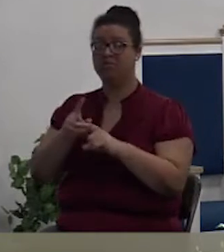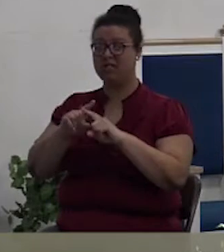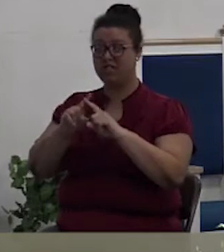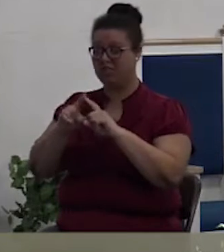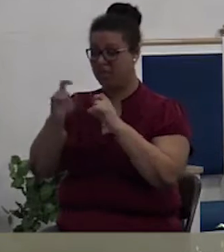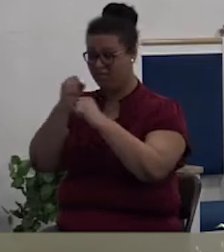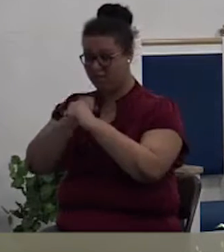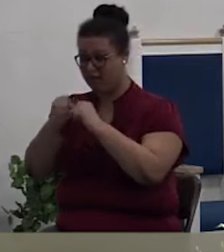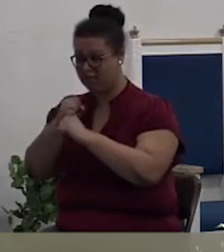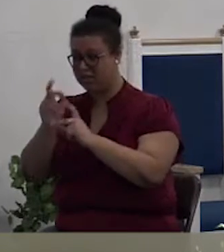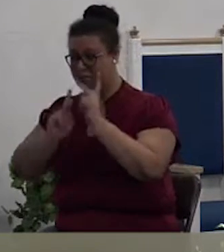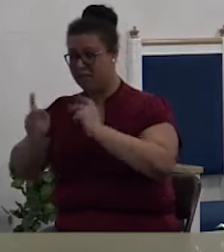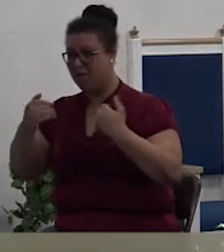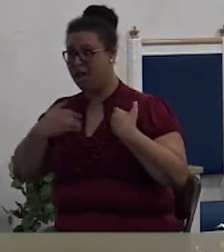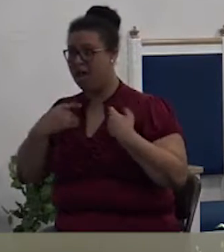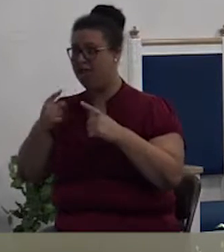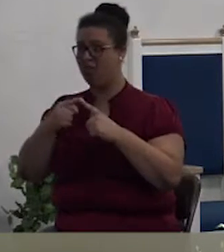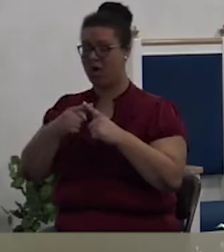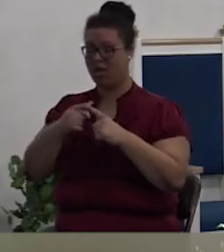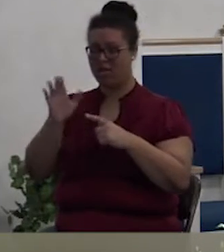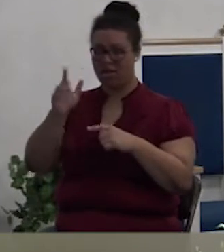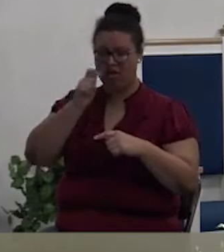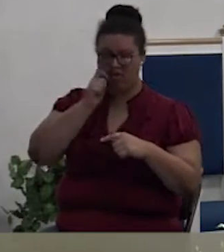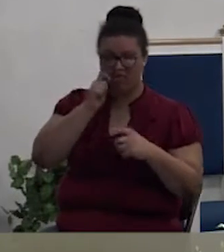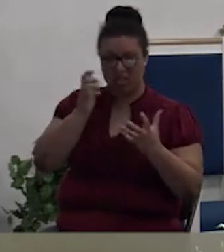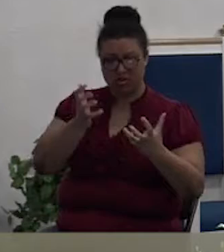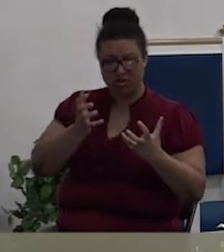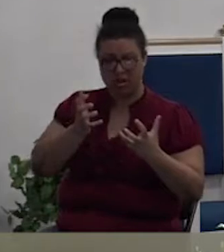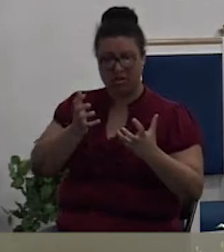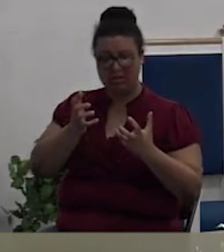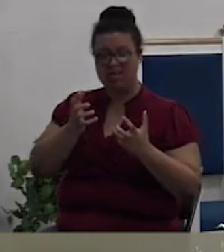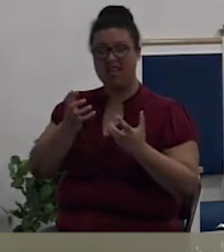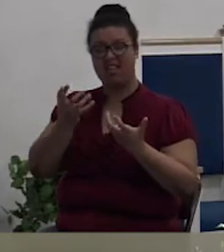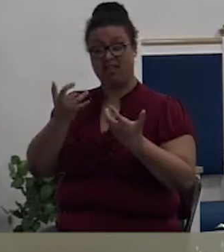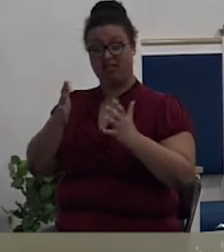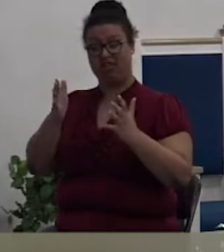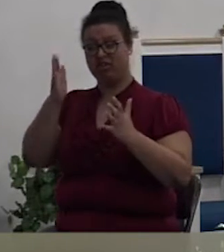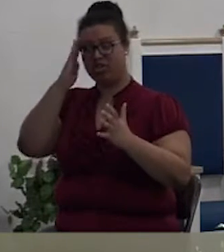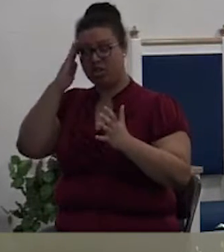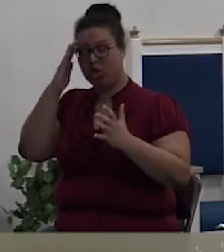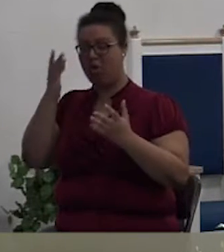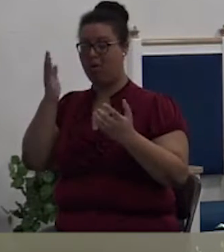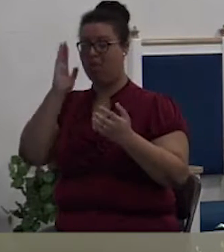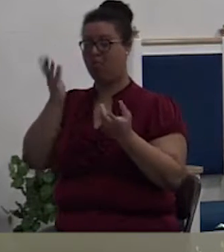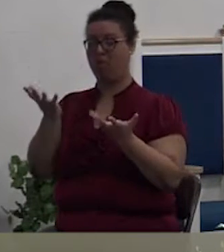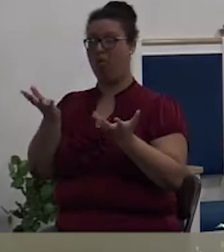have when their flesh wants it and they know the results of it.